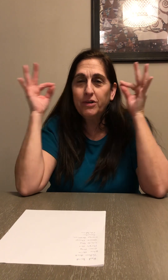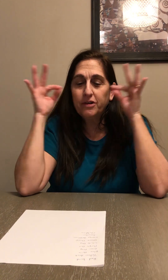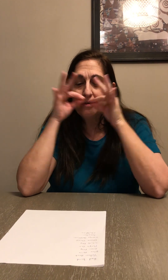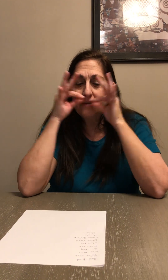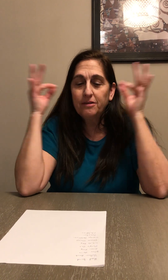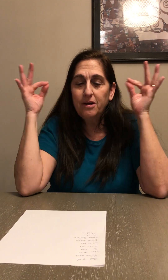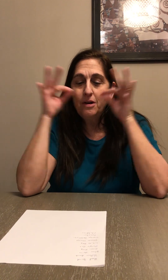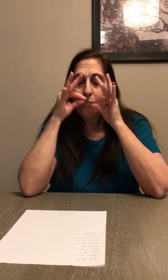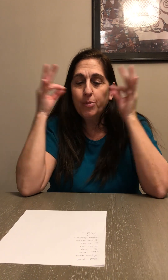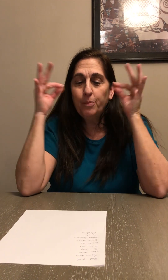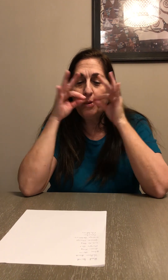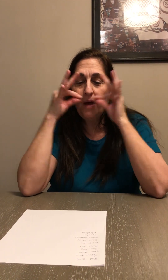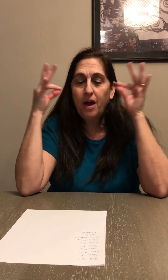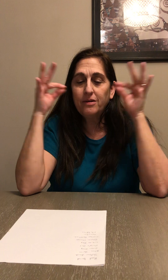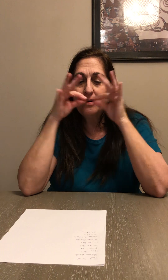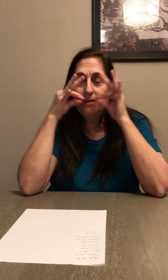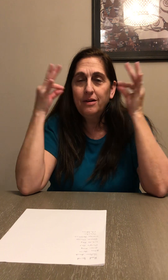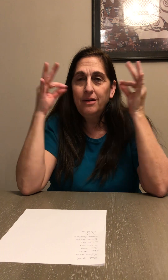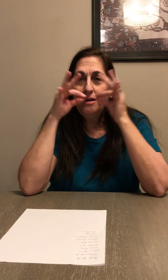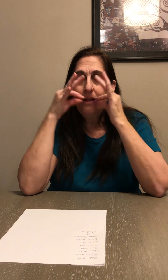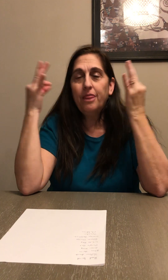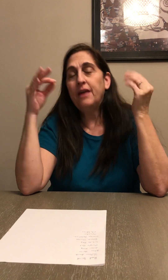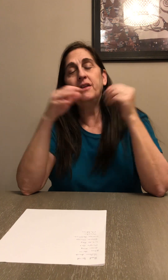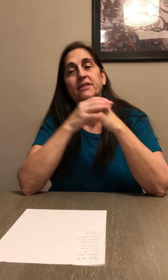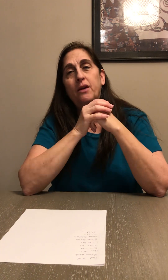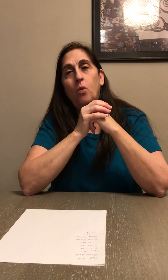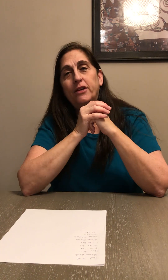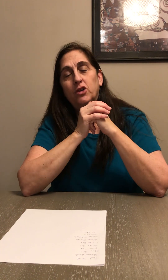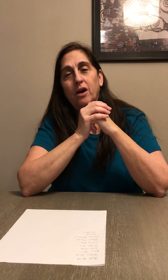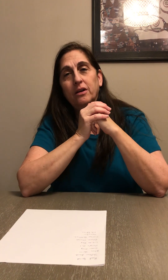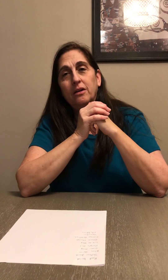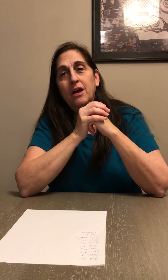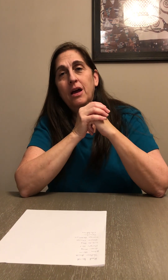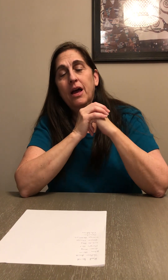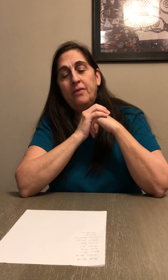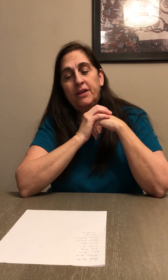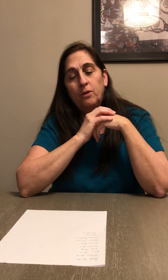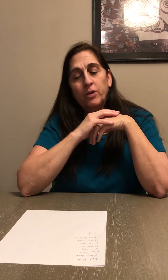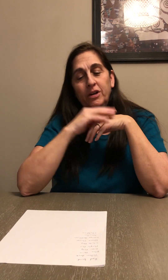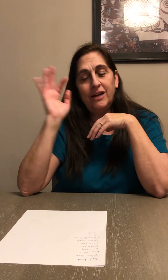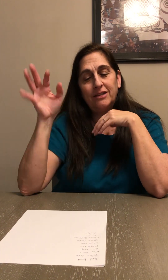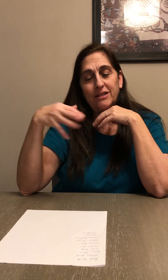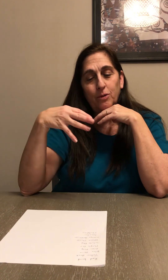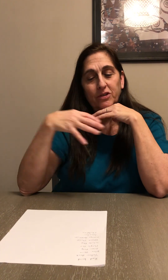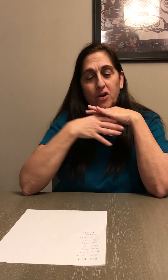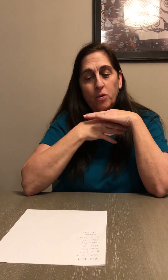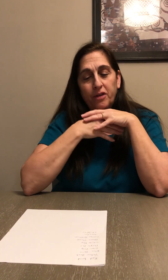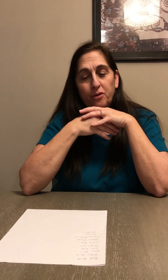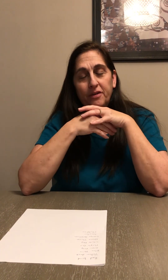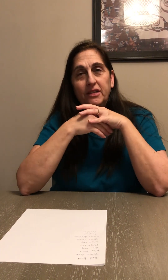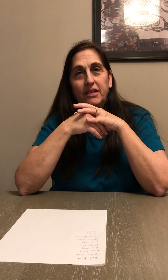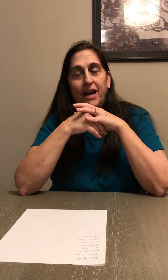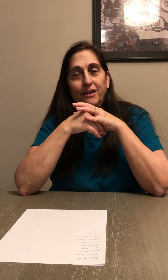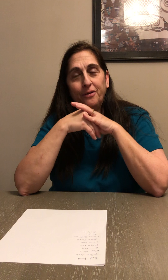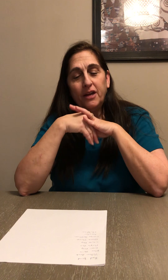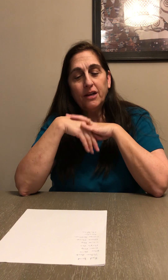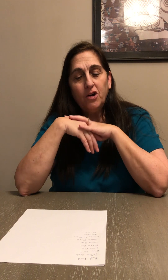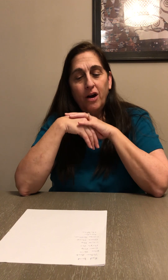whiskers. Purple cat. Then they say white dog. And then I realized as I was going through this that I don't think I taught you